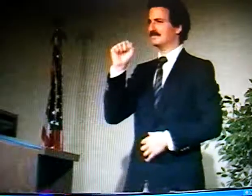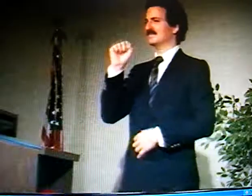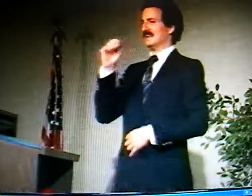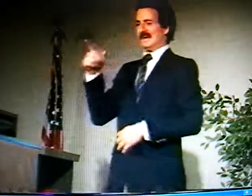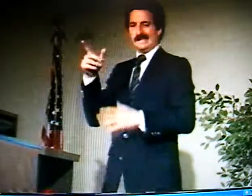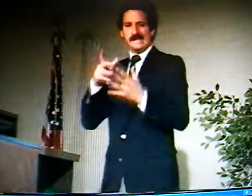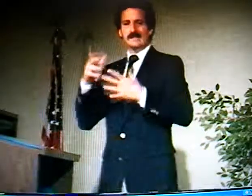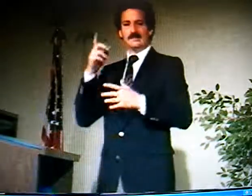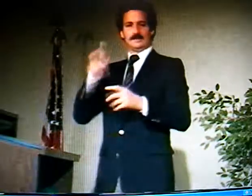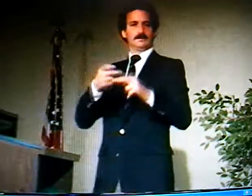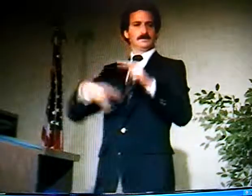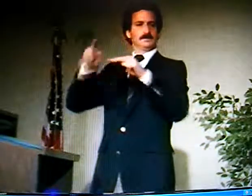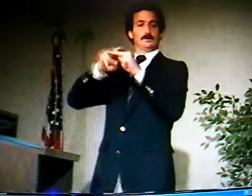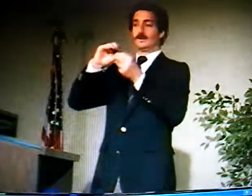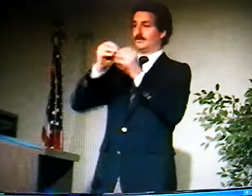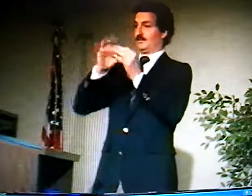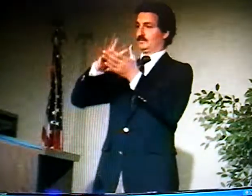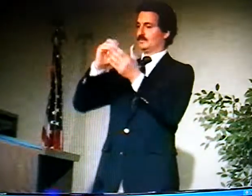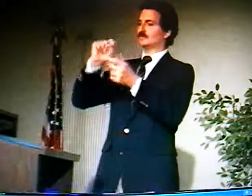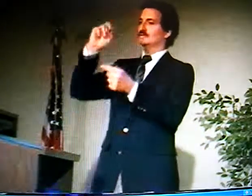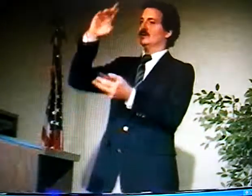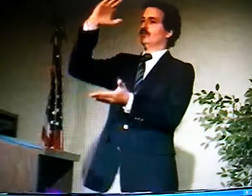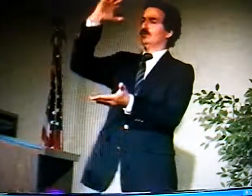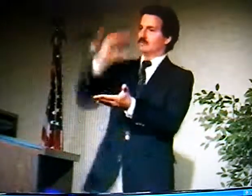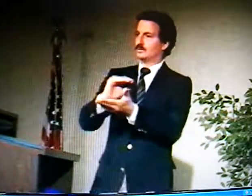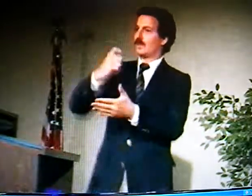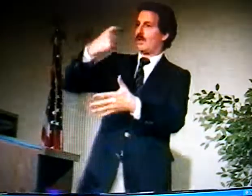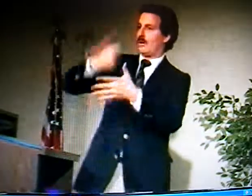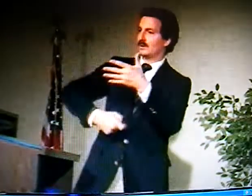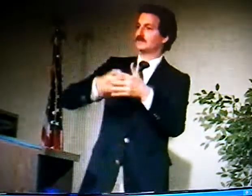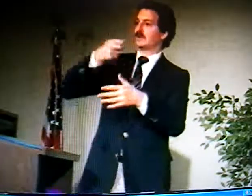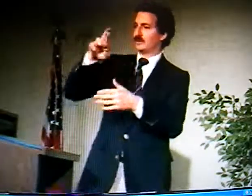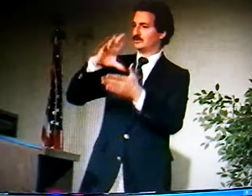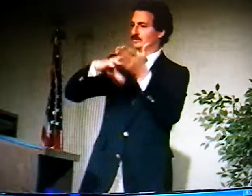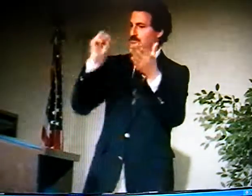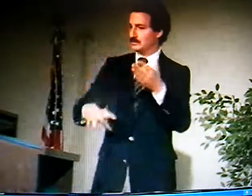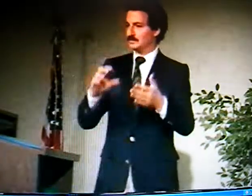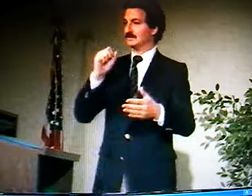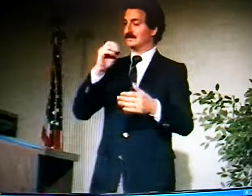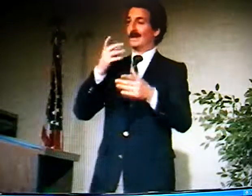Understand, Gallaudet was one of the more expensive schools that students could go to, so my focus